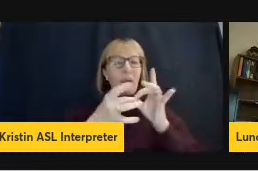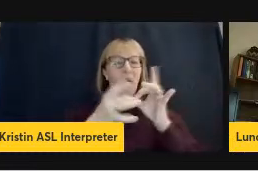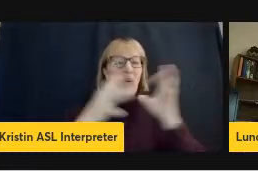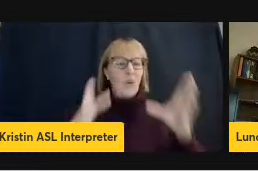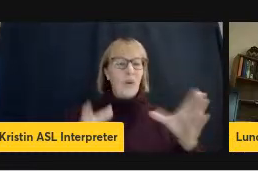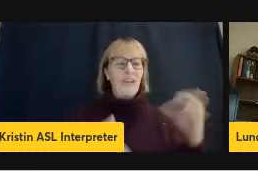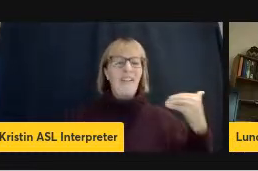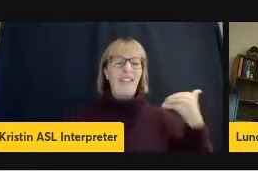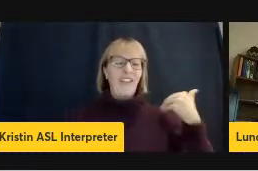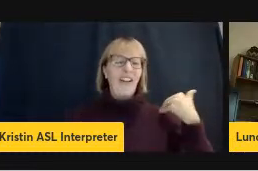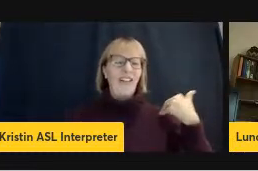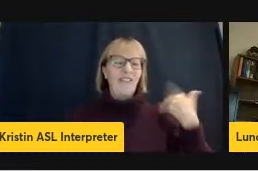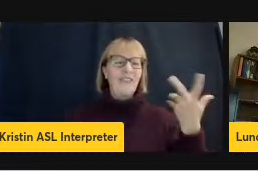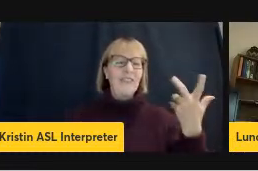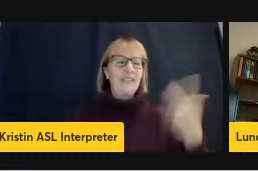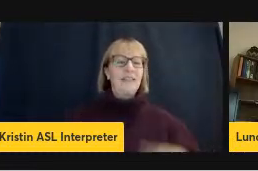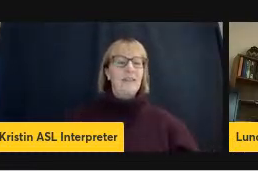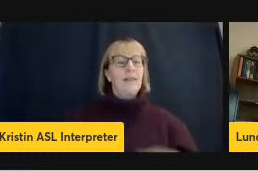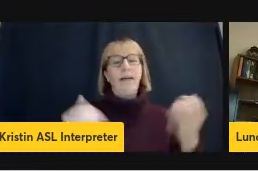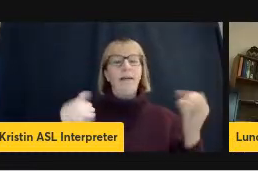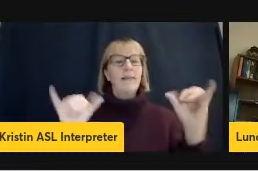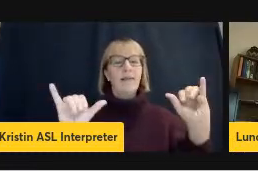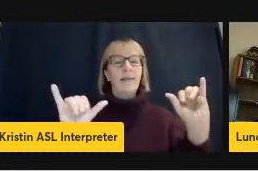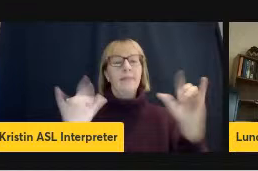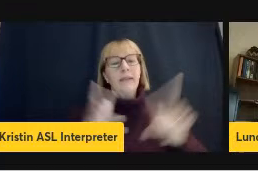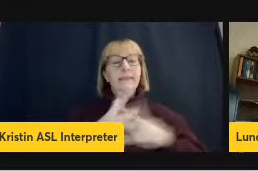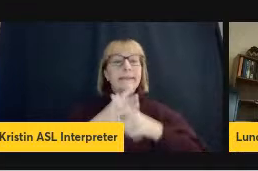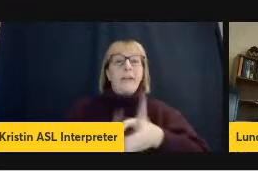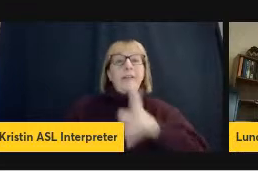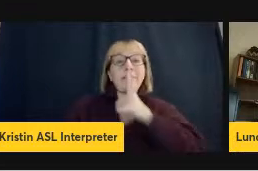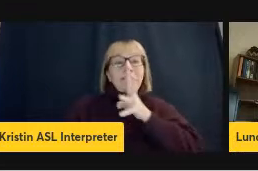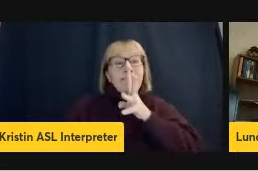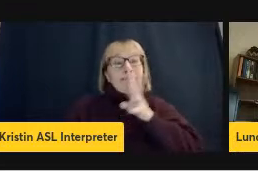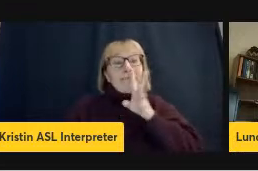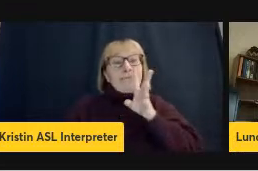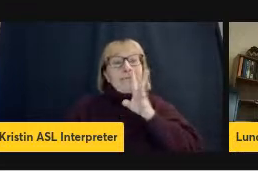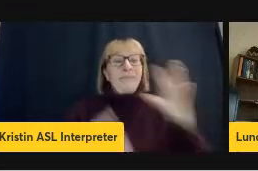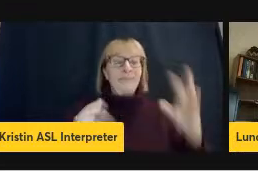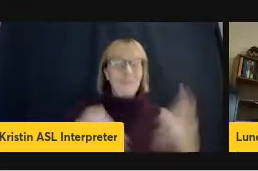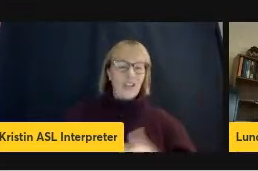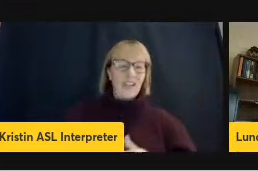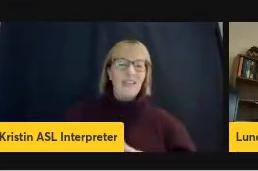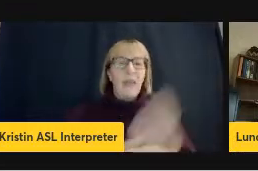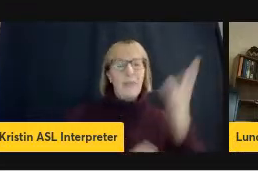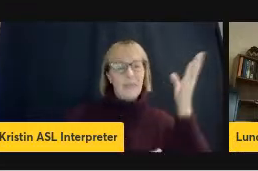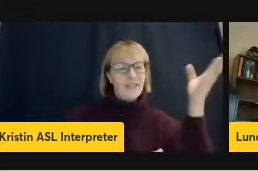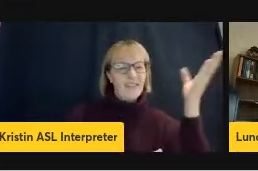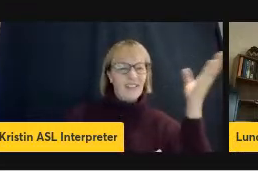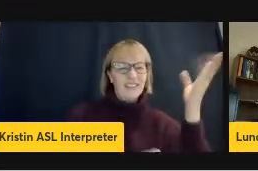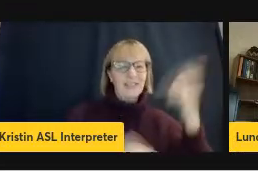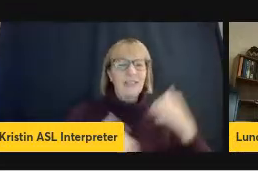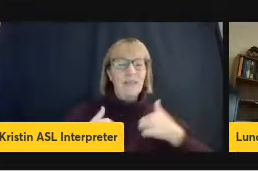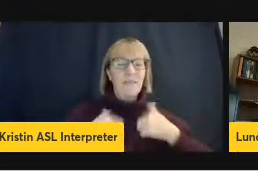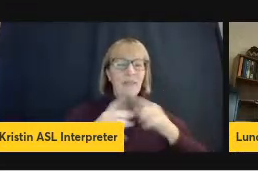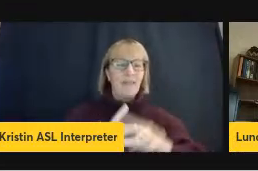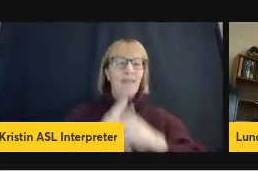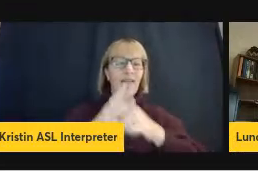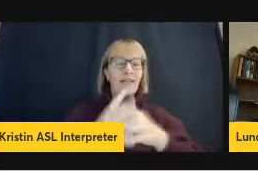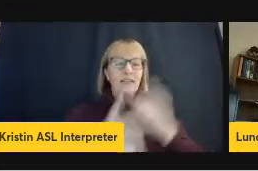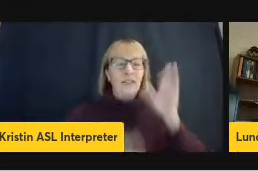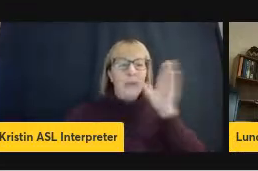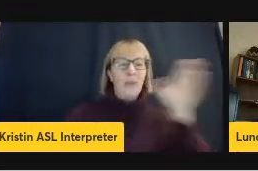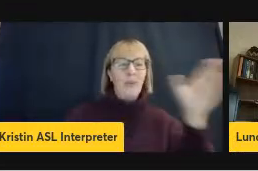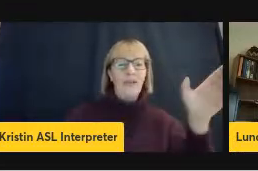Yeah, I'll just start talking and we'll see how it goes.